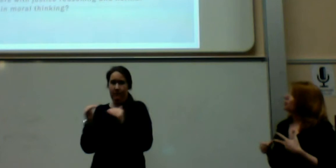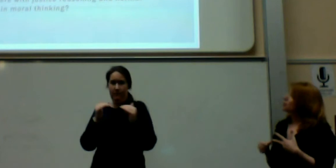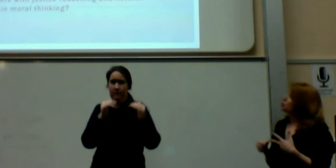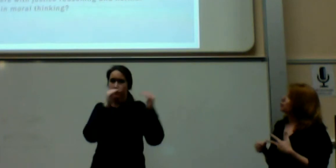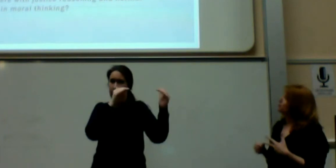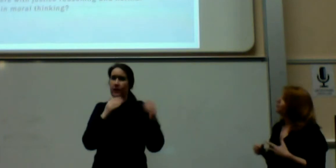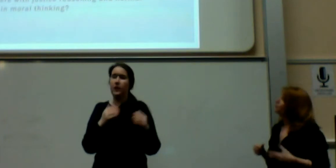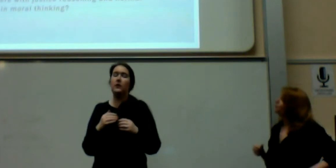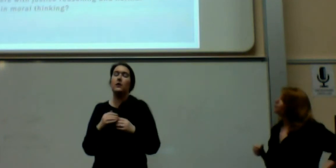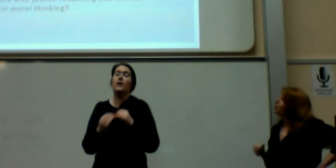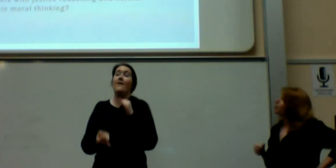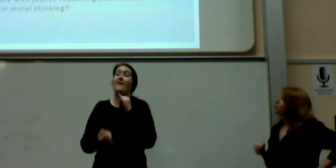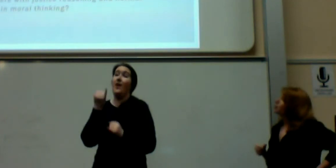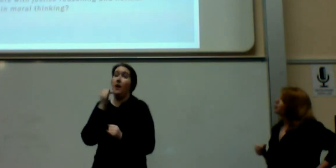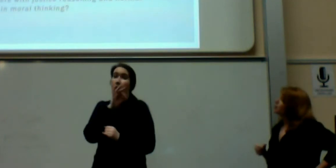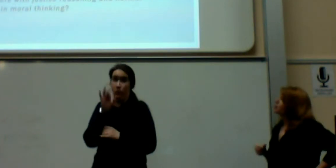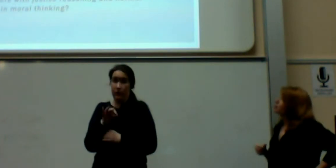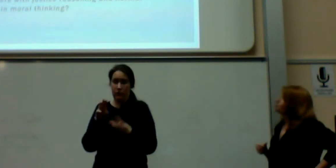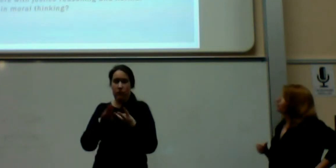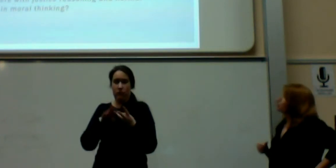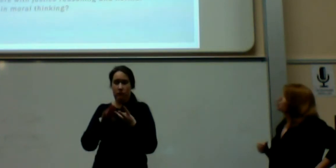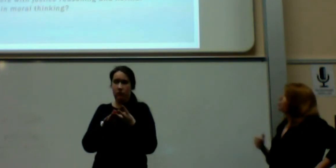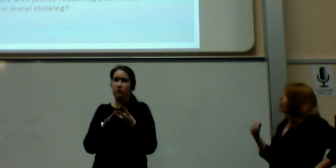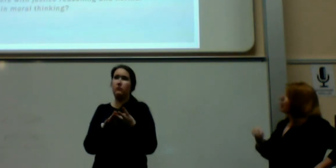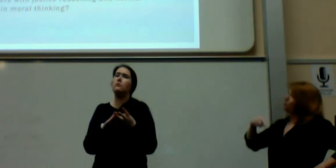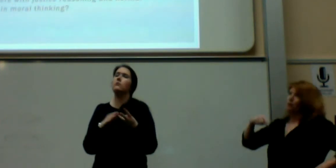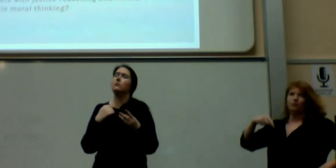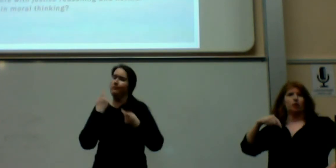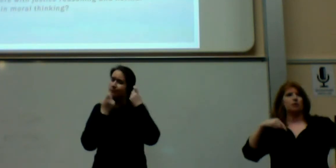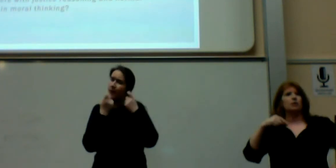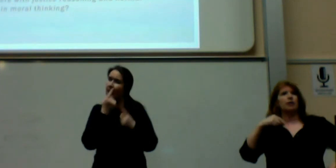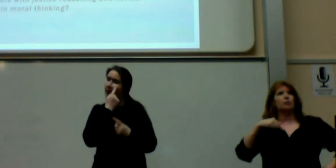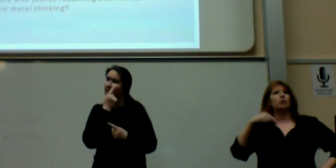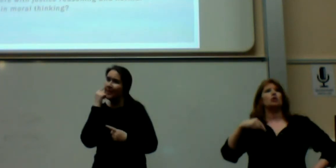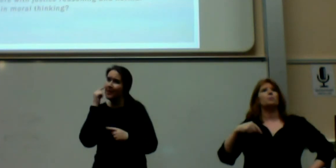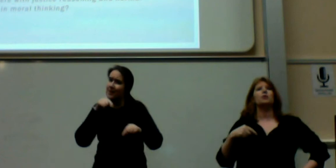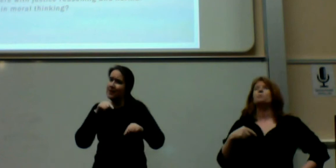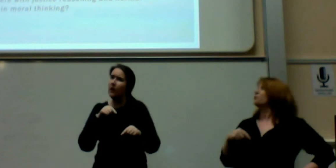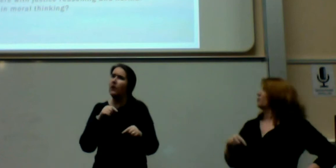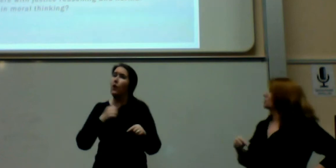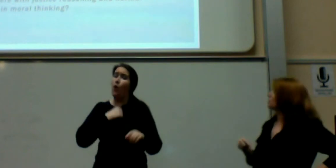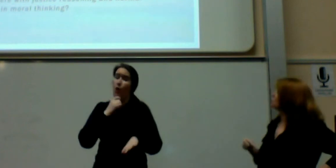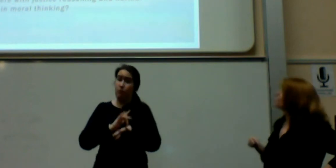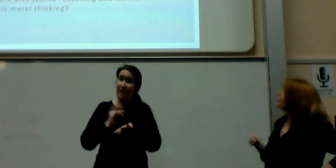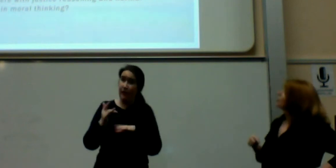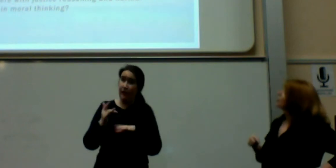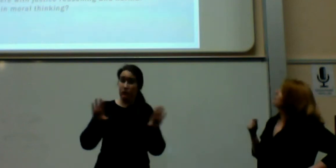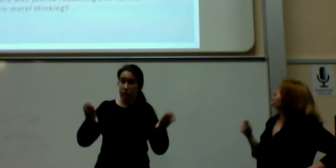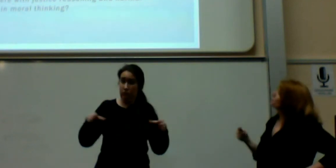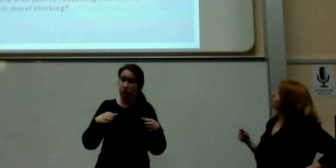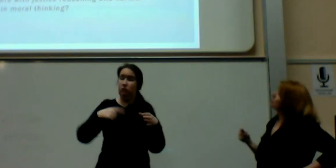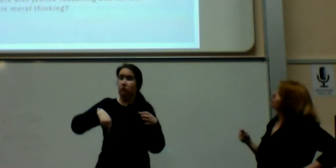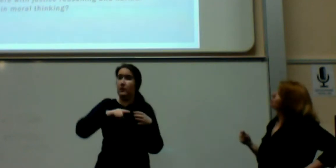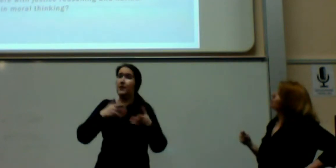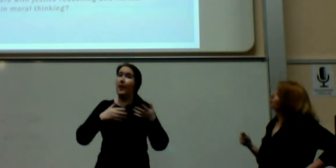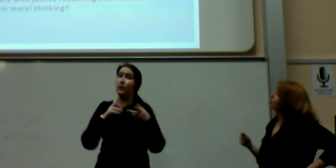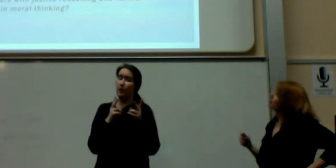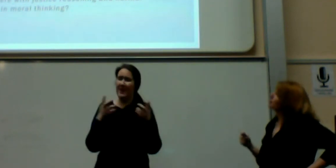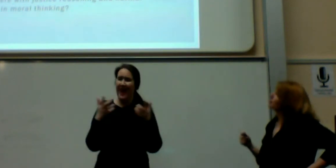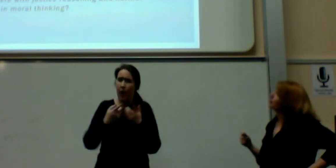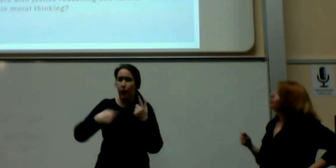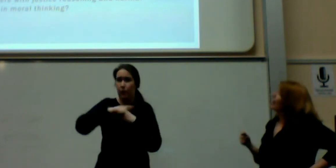And the final question, is there evidence that our profession, sign language interpreting's profession's